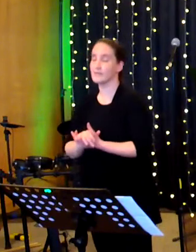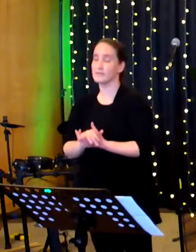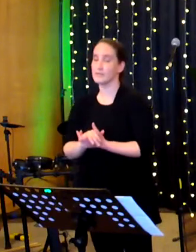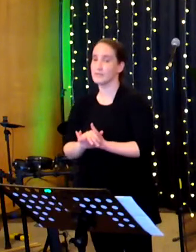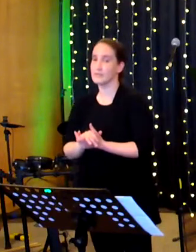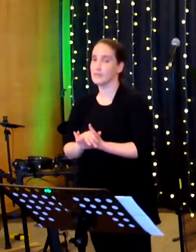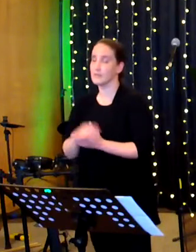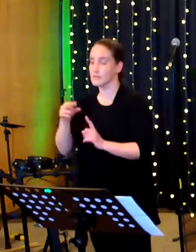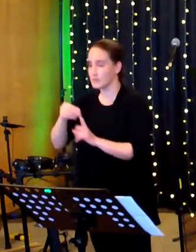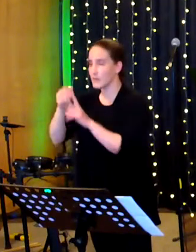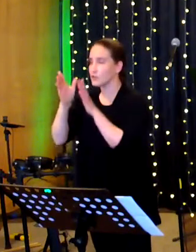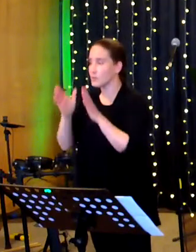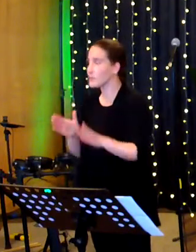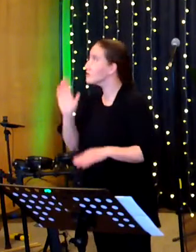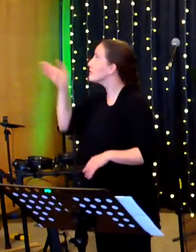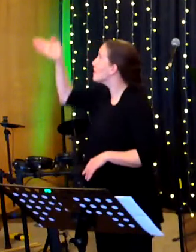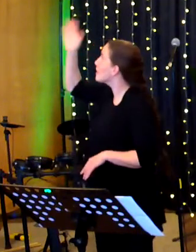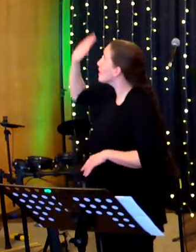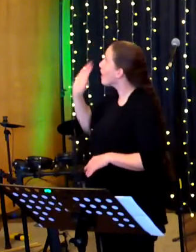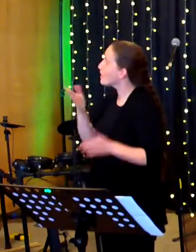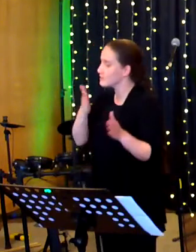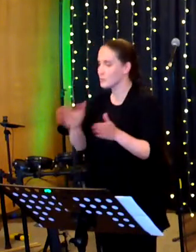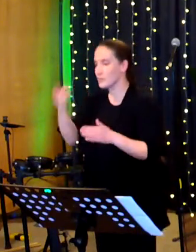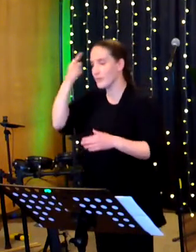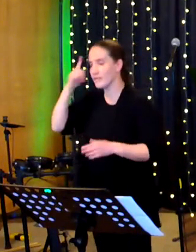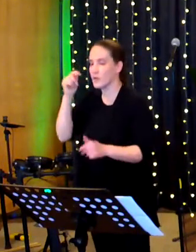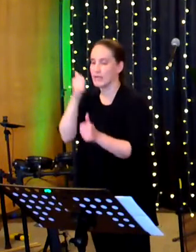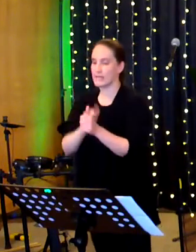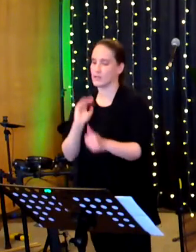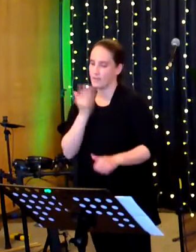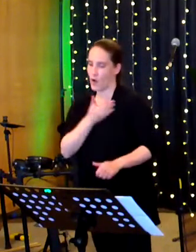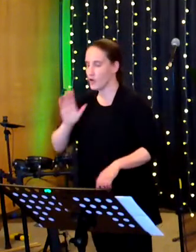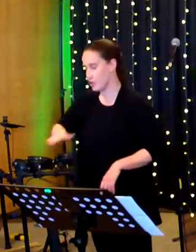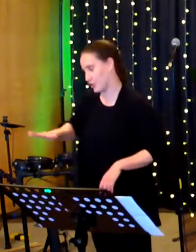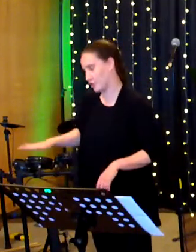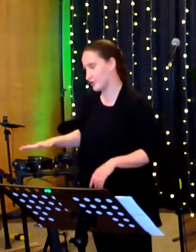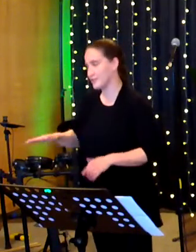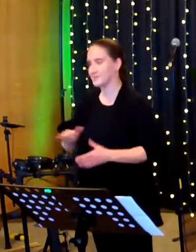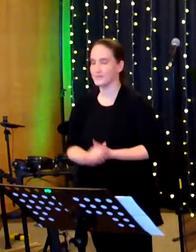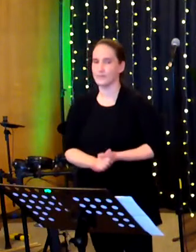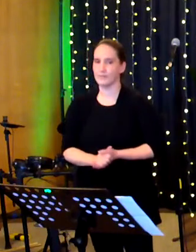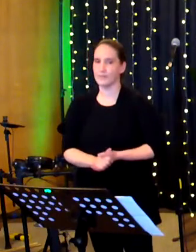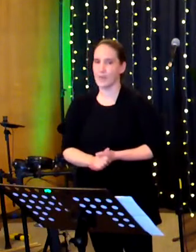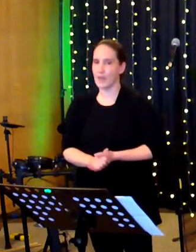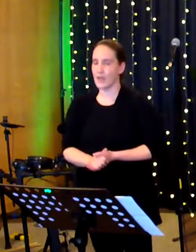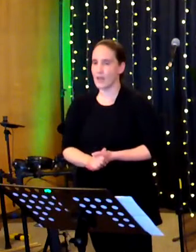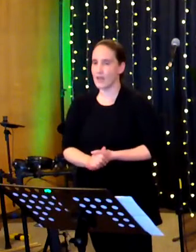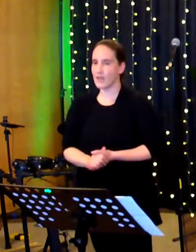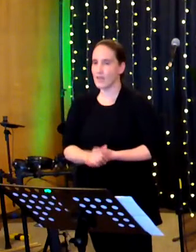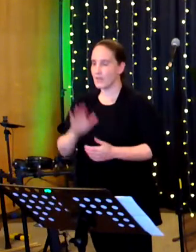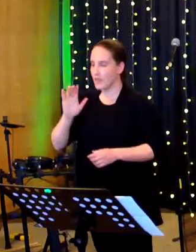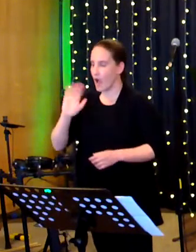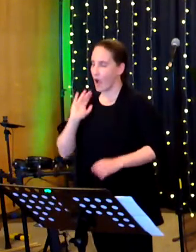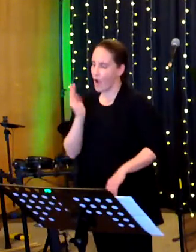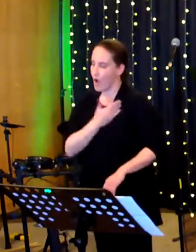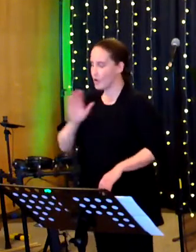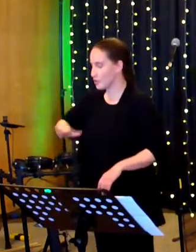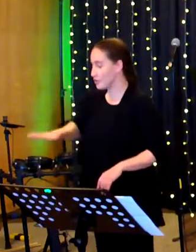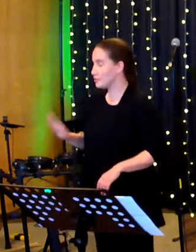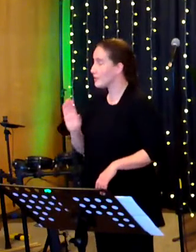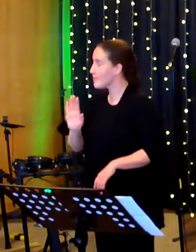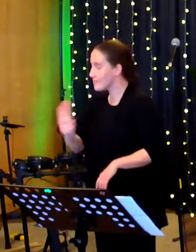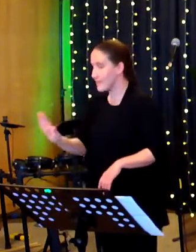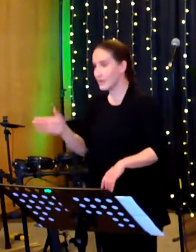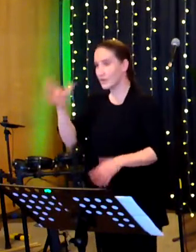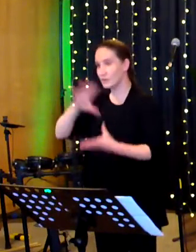is preparing for him. You know, and those stories have not yet been completed. We're still praying, and in some cases, we're